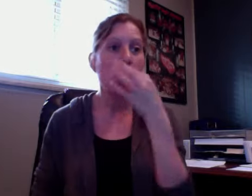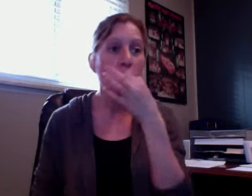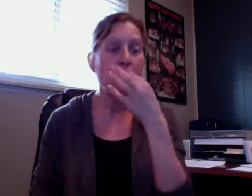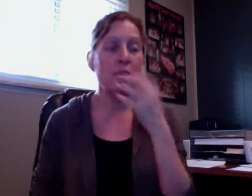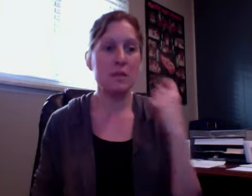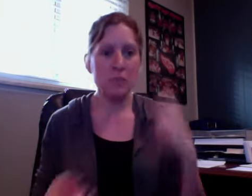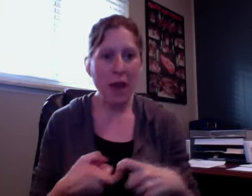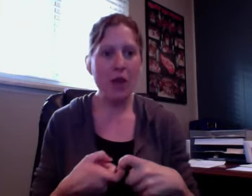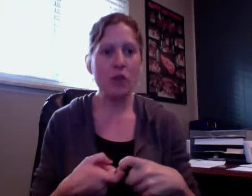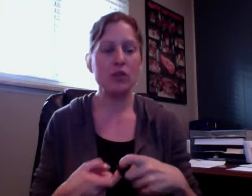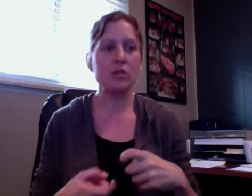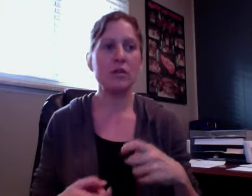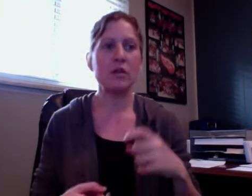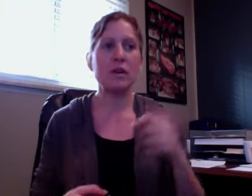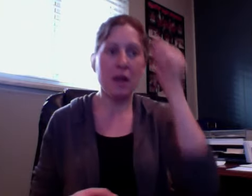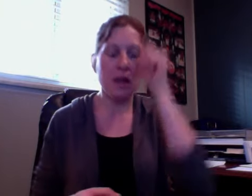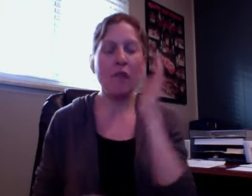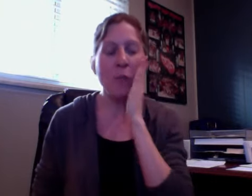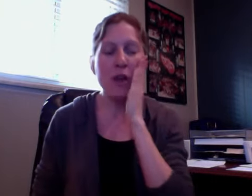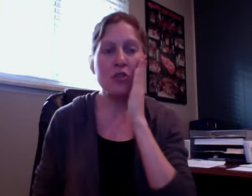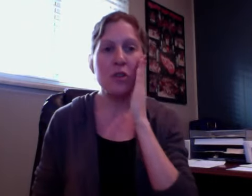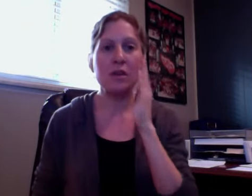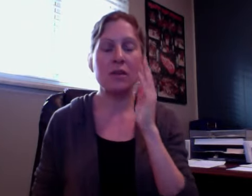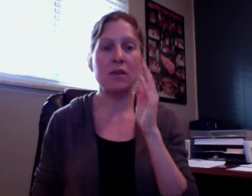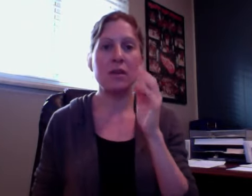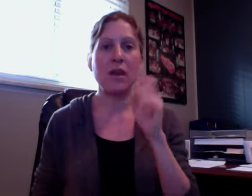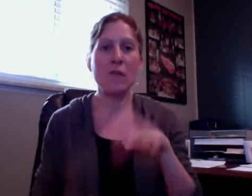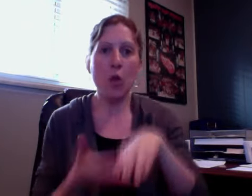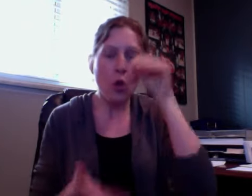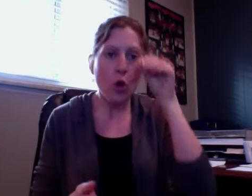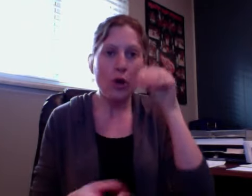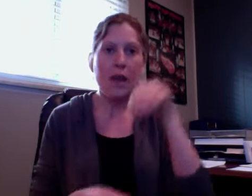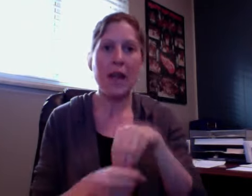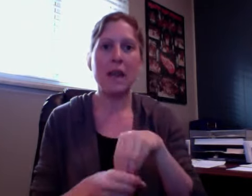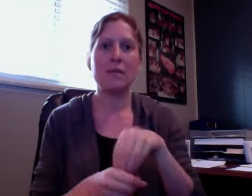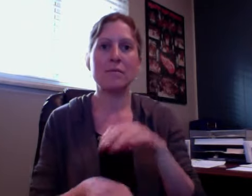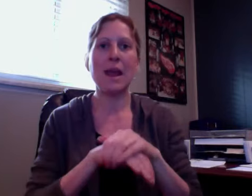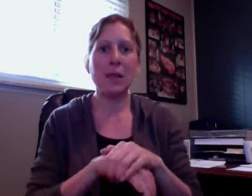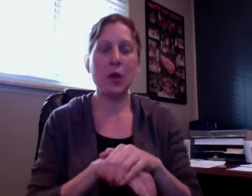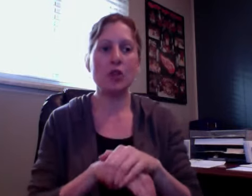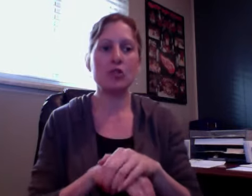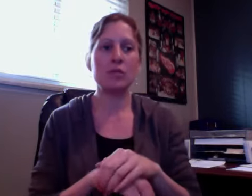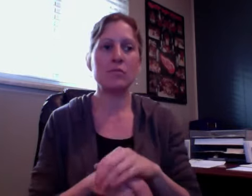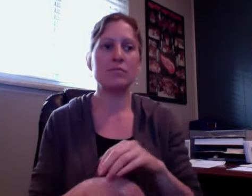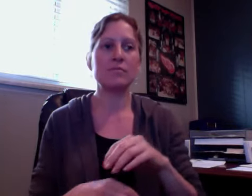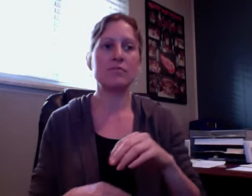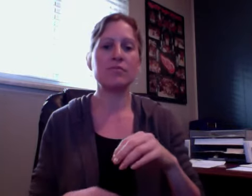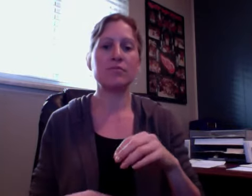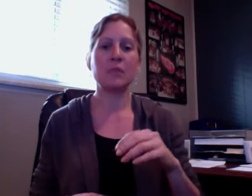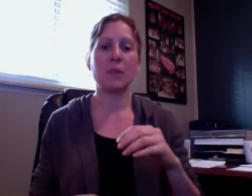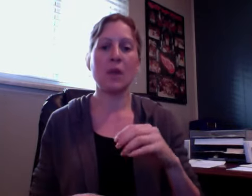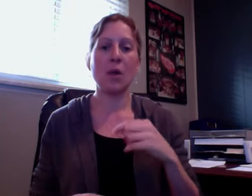English and in my confirmation in English. So I had to experience two different masses because as we grew older generation, Eñe,